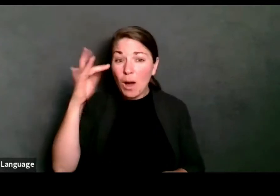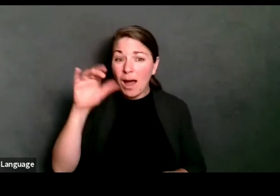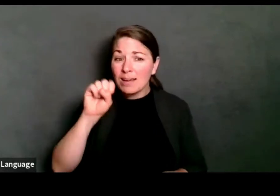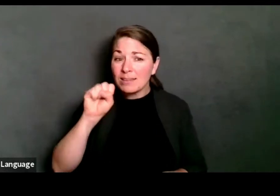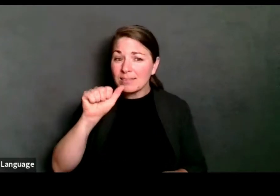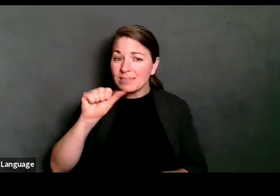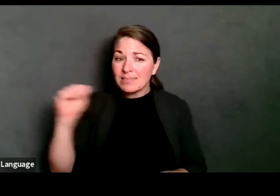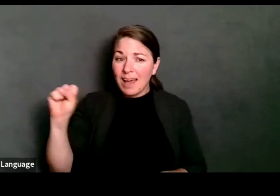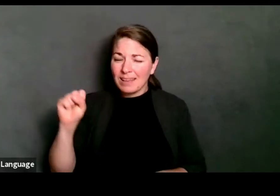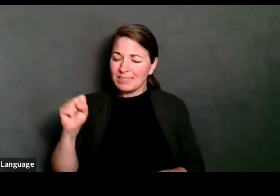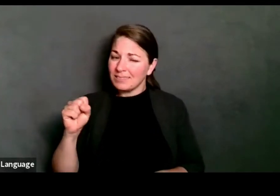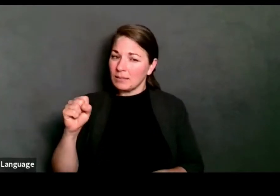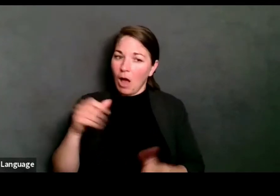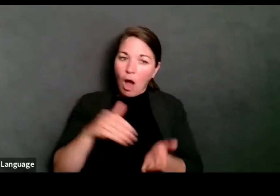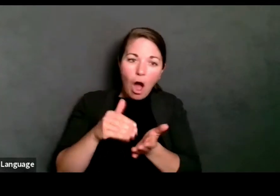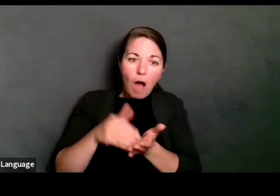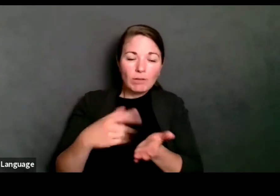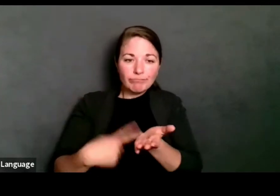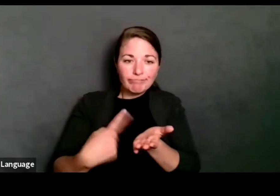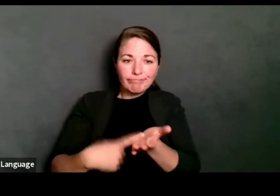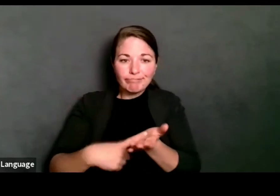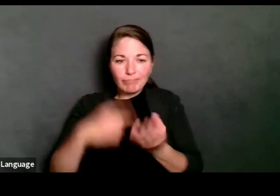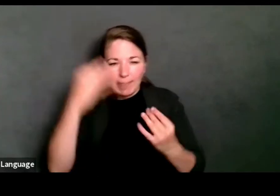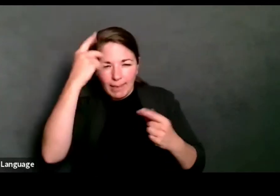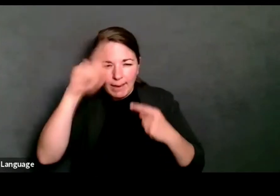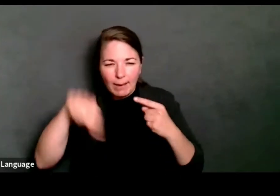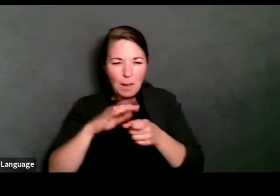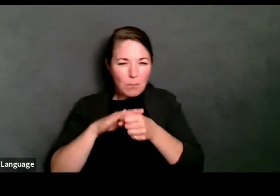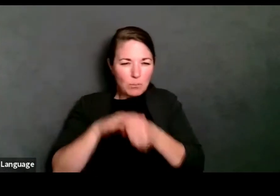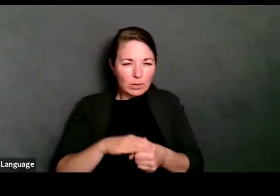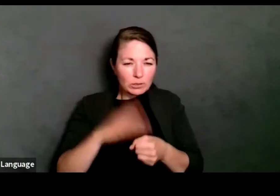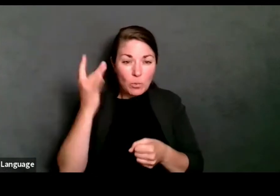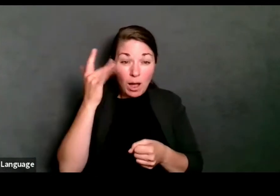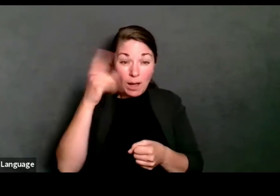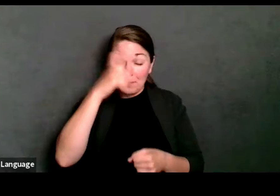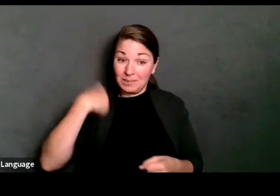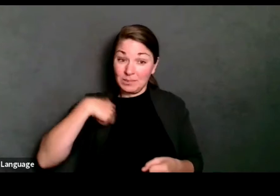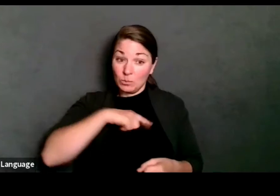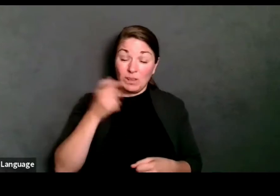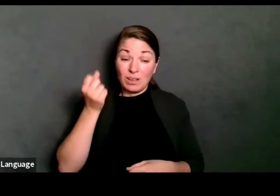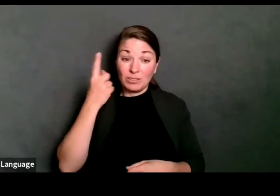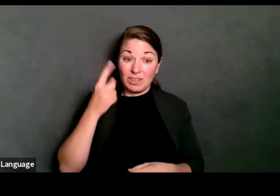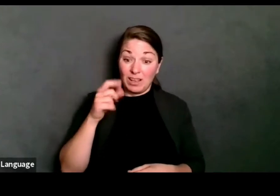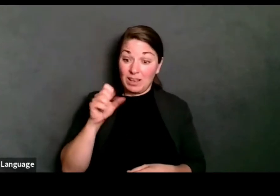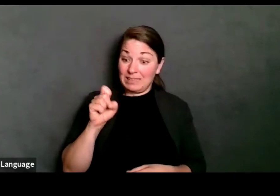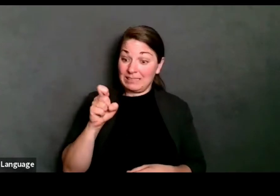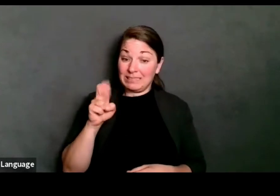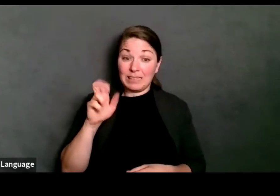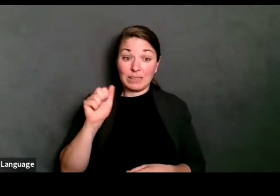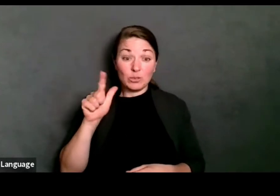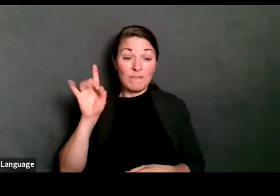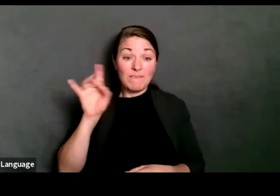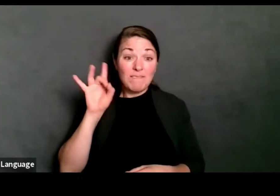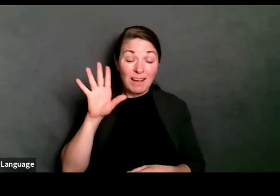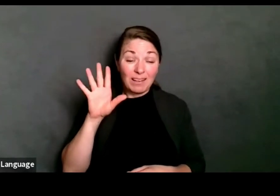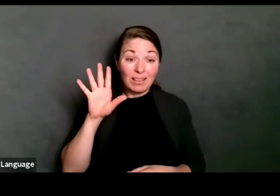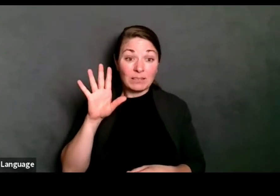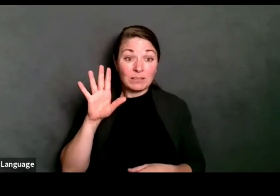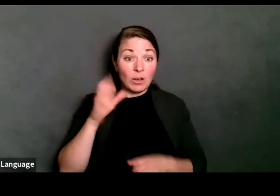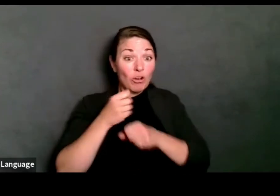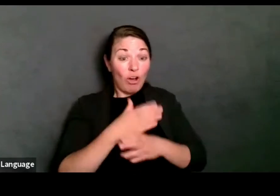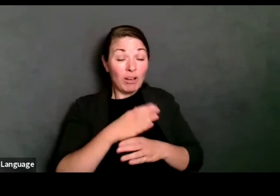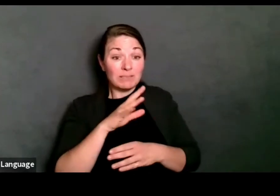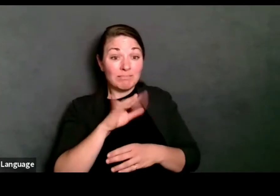like SAS spend so much time thinking about oppression? Well, at SAS, we understand that sexual violence is a tool of oppression and